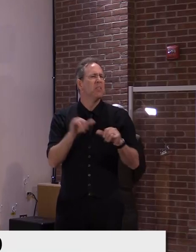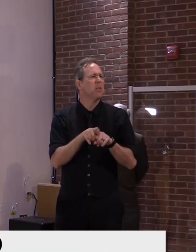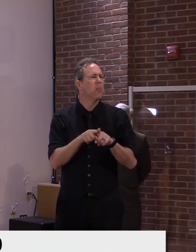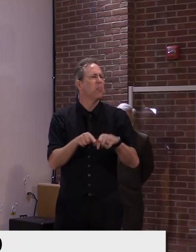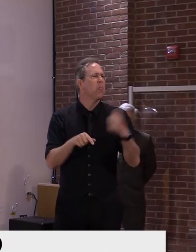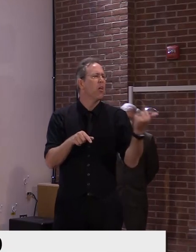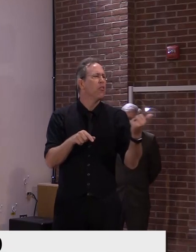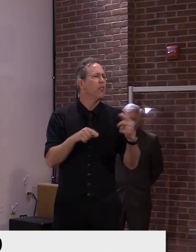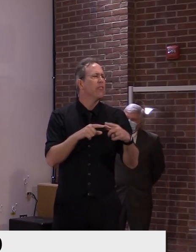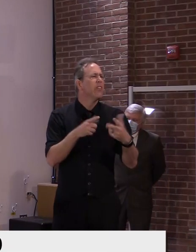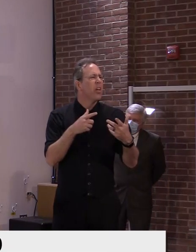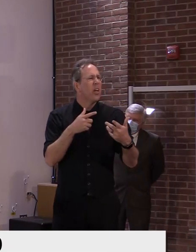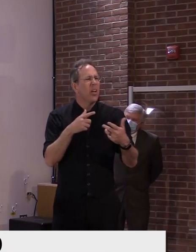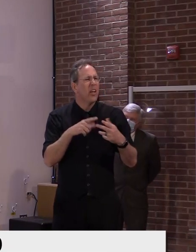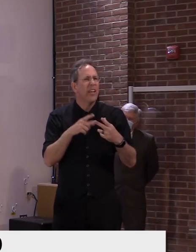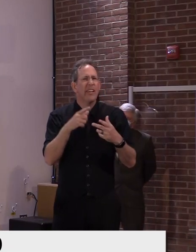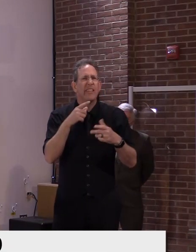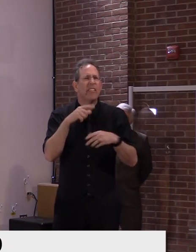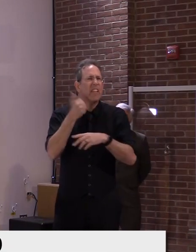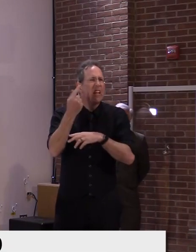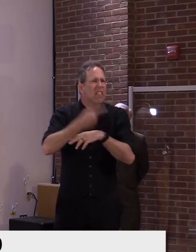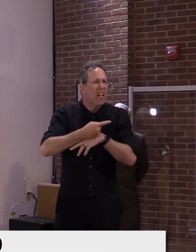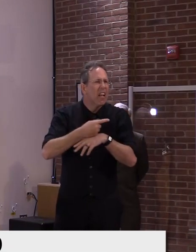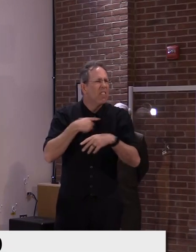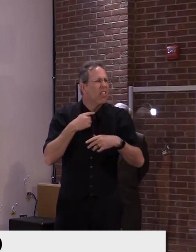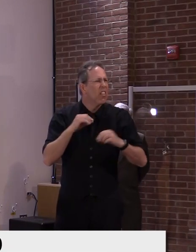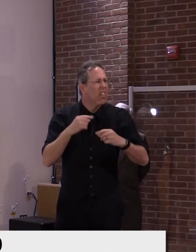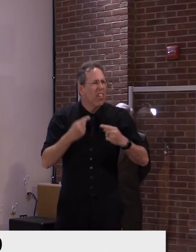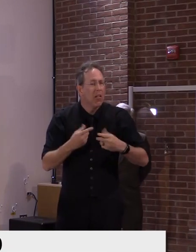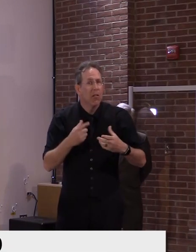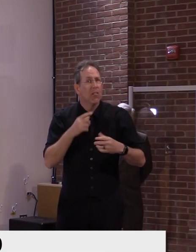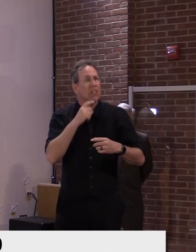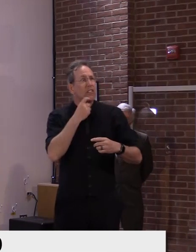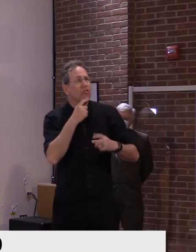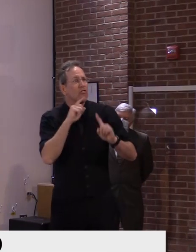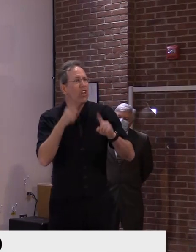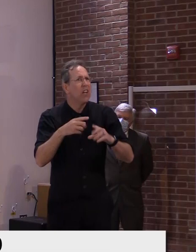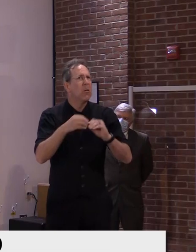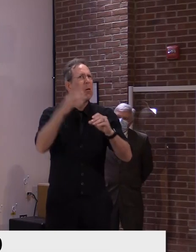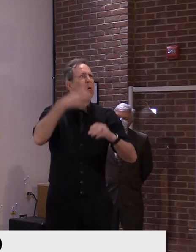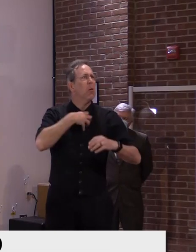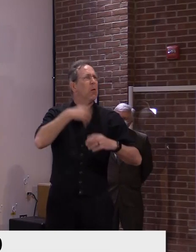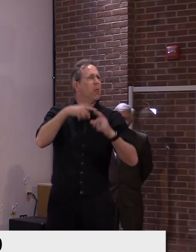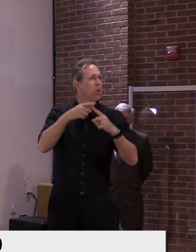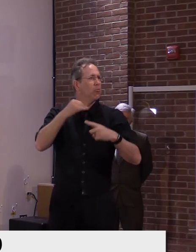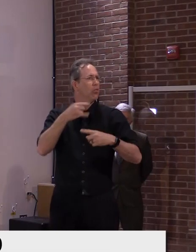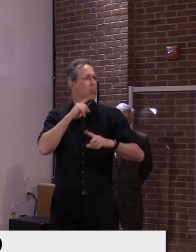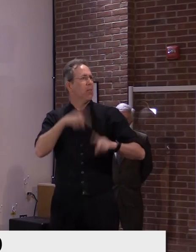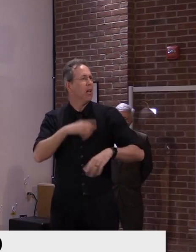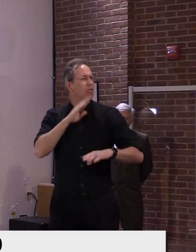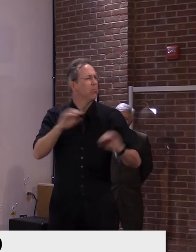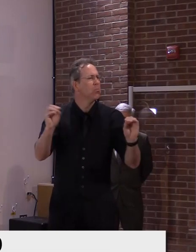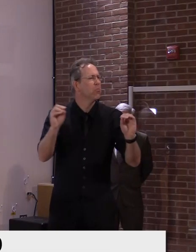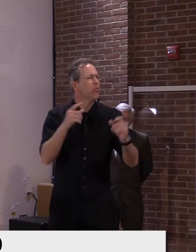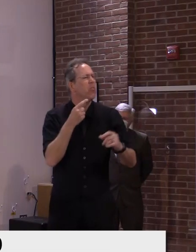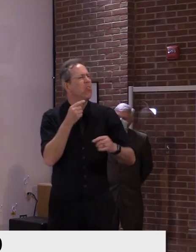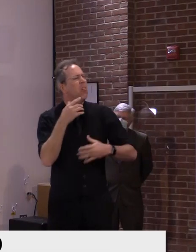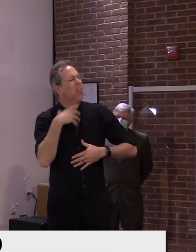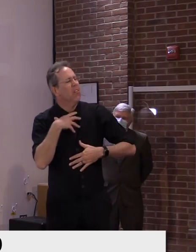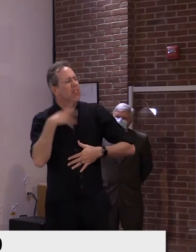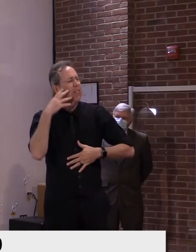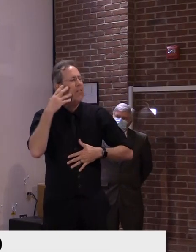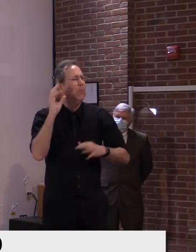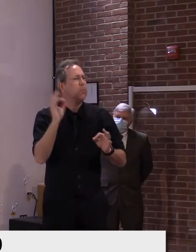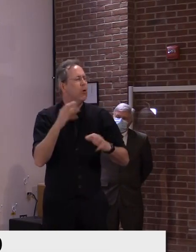that was specific to Johnson & Johnson? Yeah, so these were local reactions or what we call systemic reactions, which are fatigue,